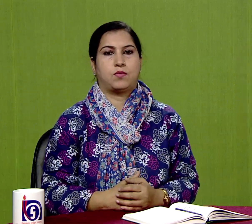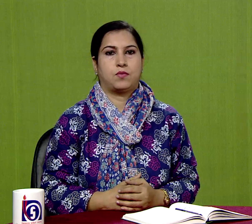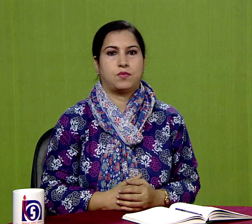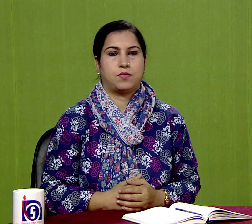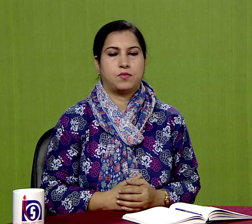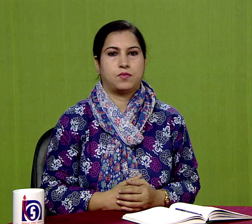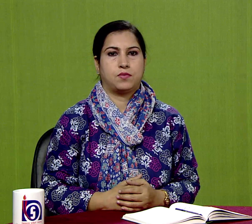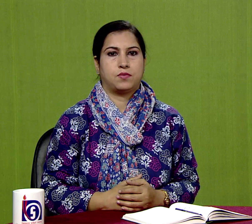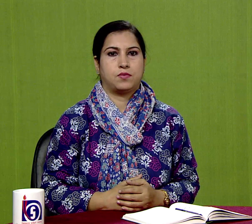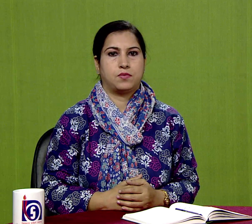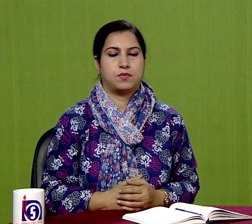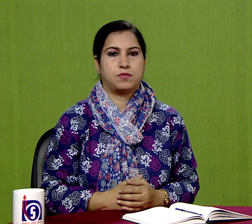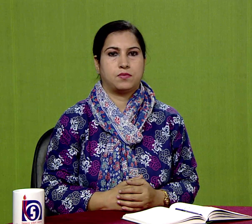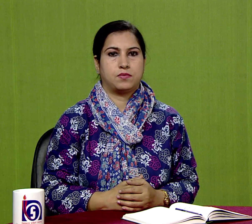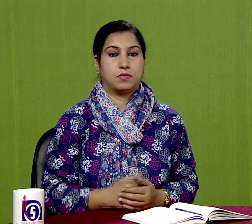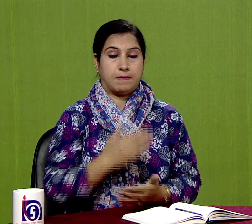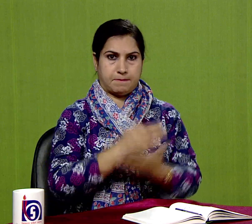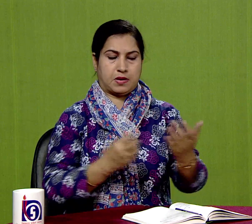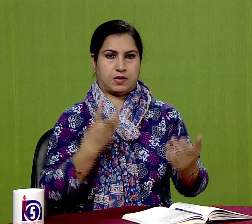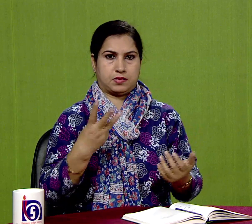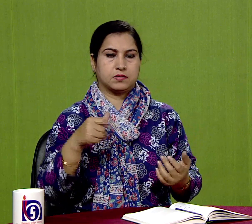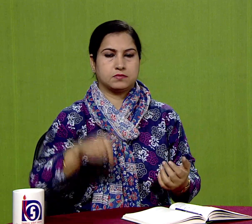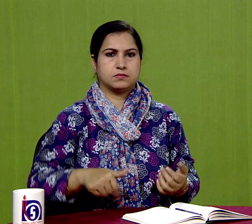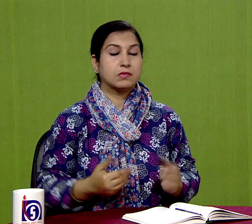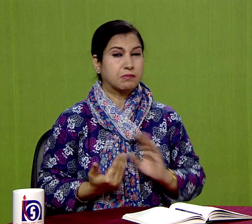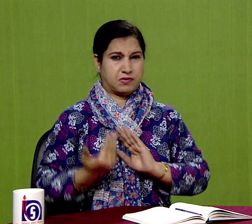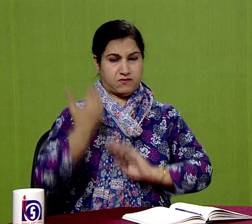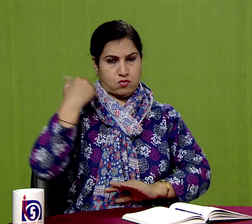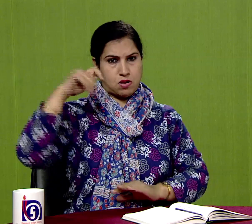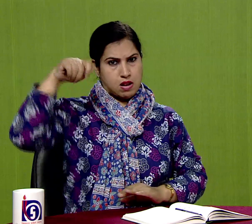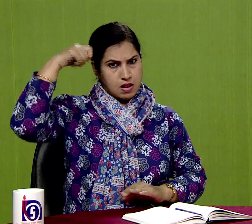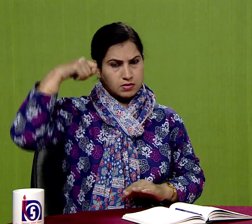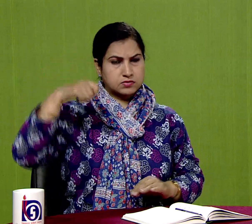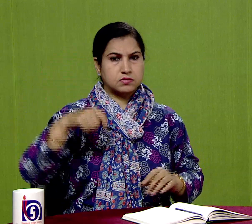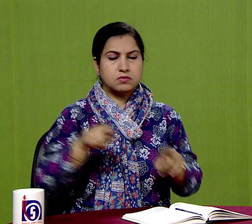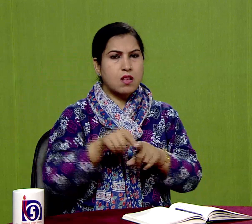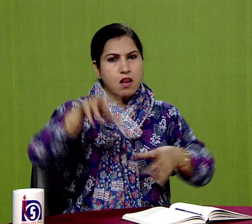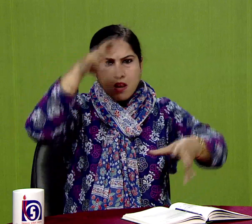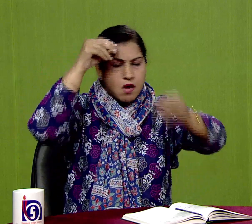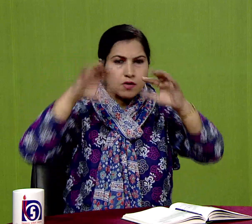In the last lesson, we learnt about the evolution of man.